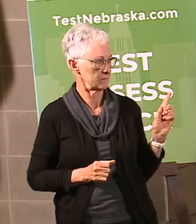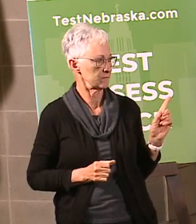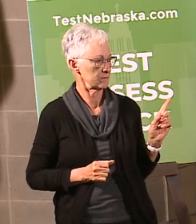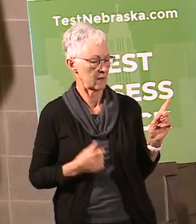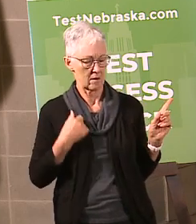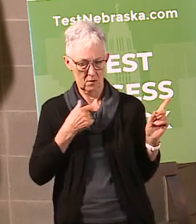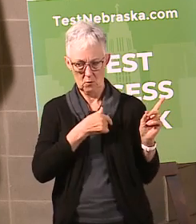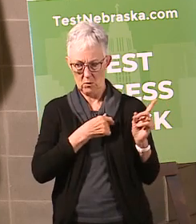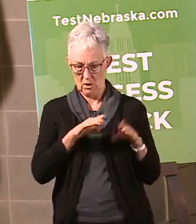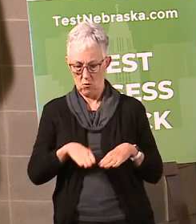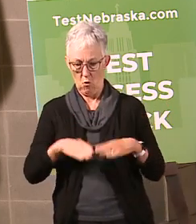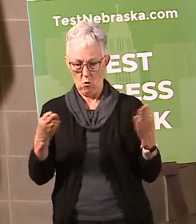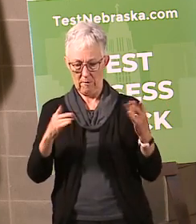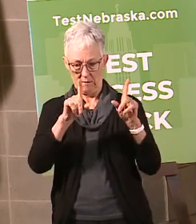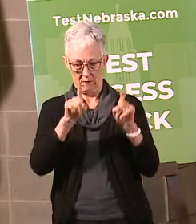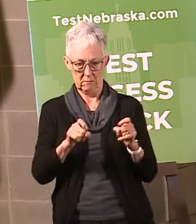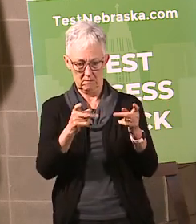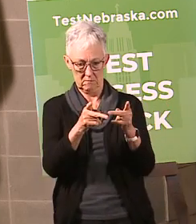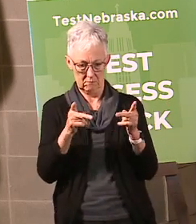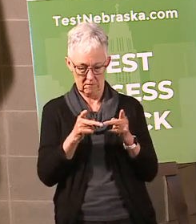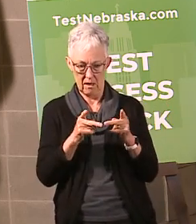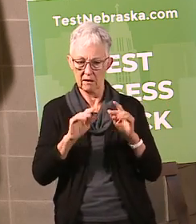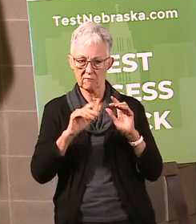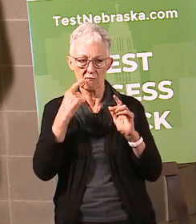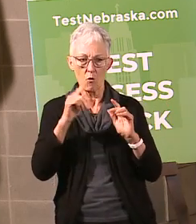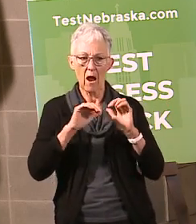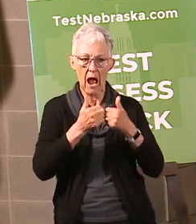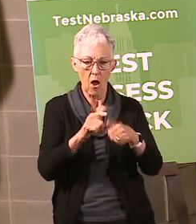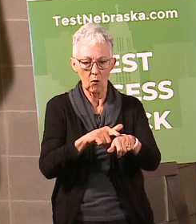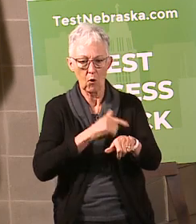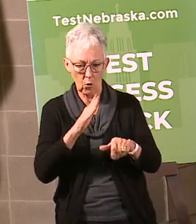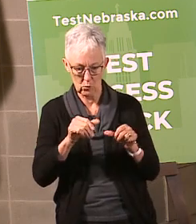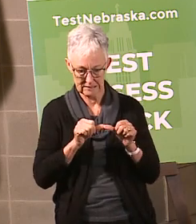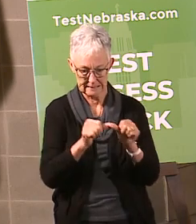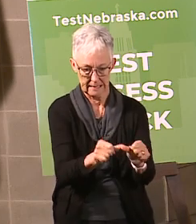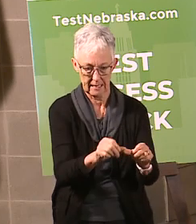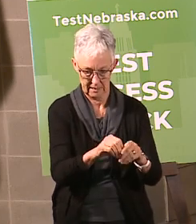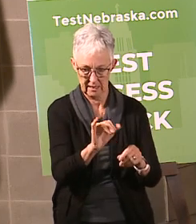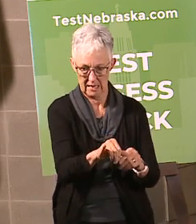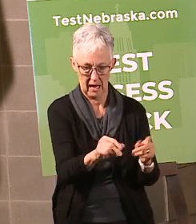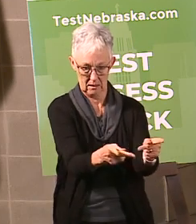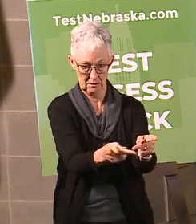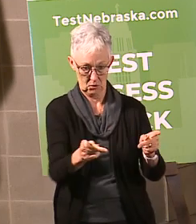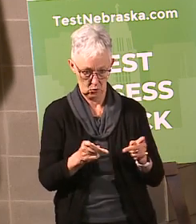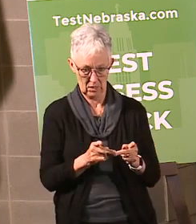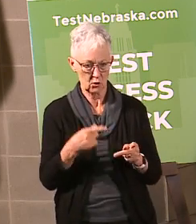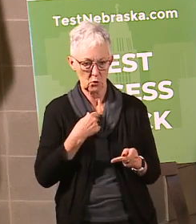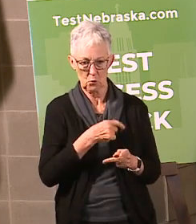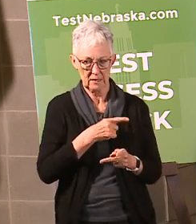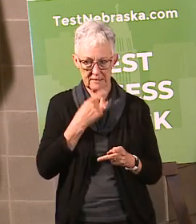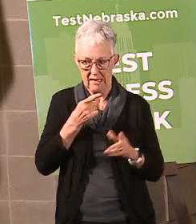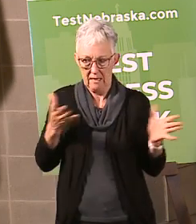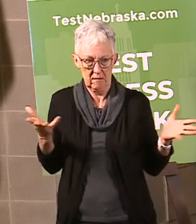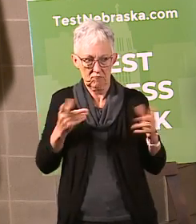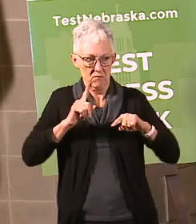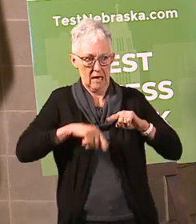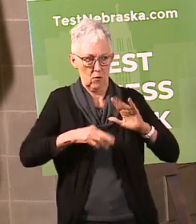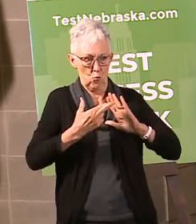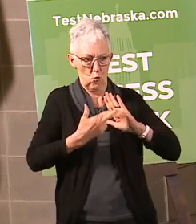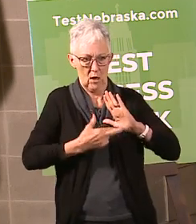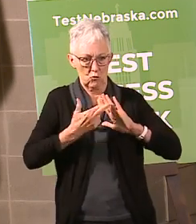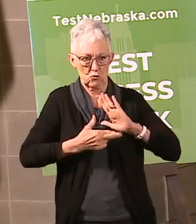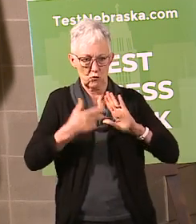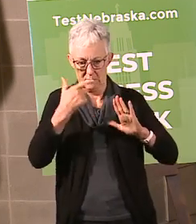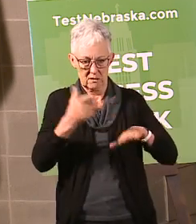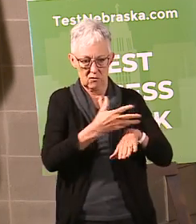we're going to be in that location. If we haven't made the decision on how we're going to extend that, then right, if we run out of slots, you won't be able to schedule